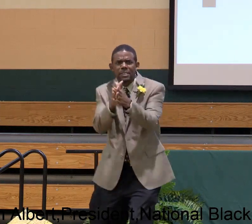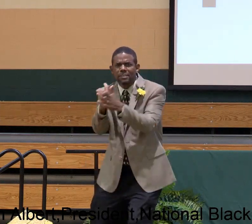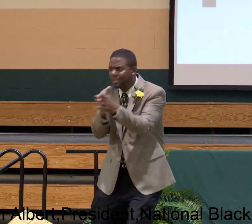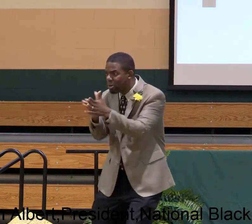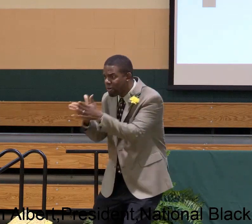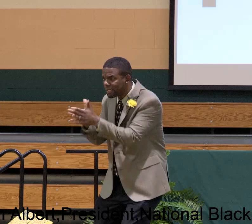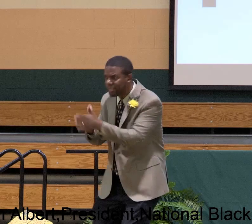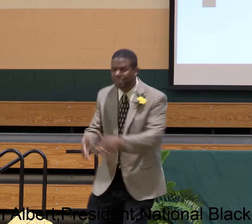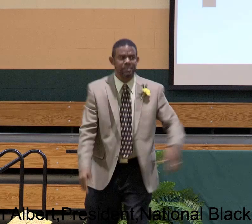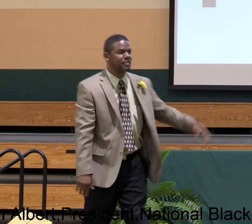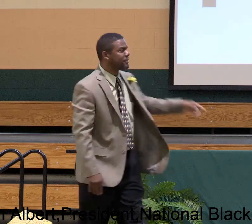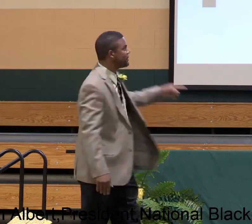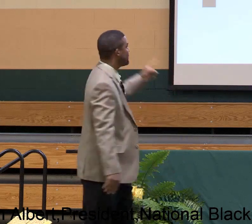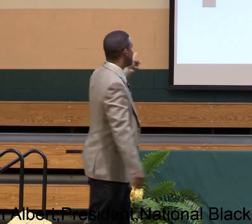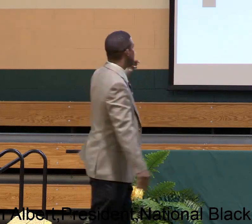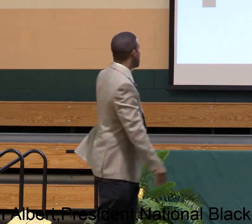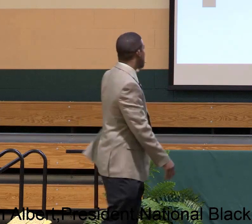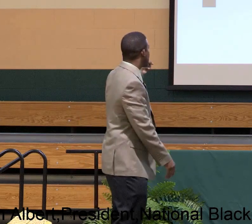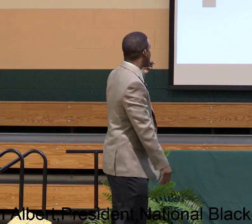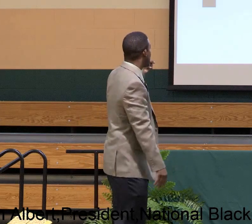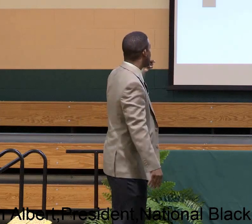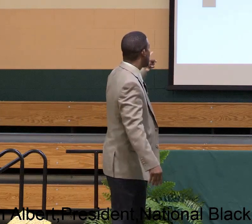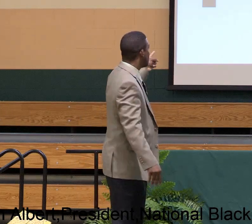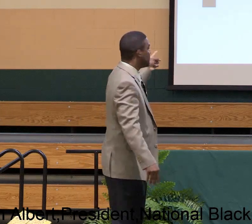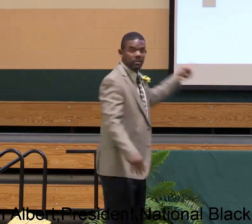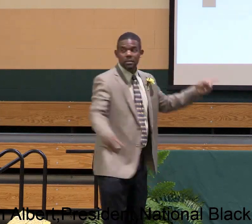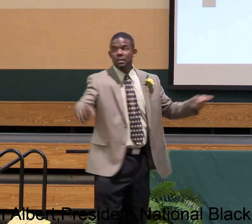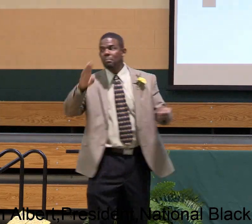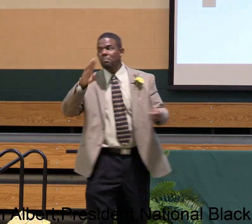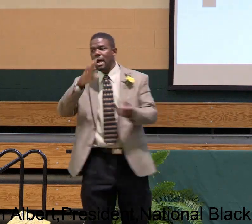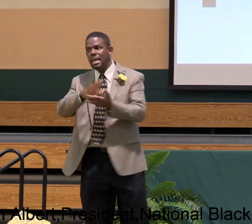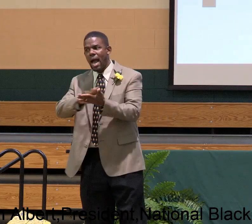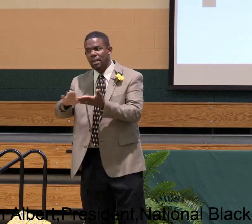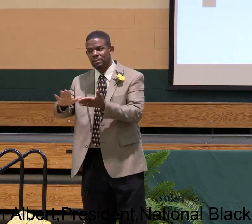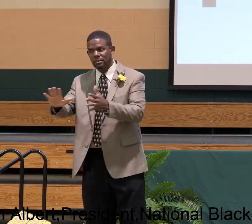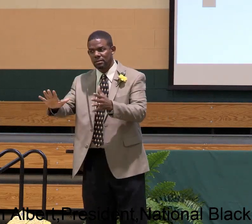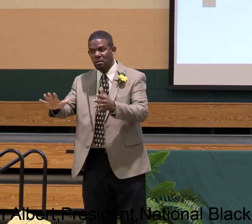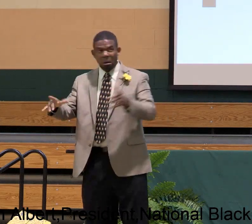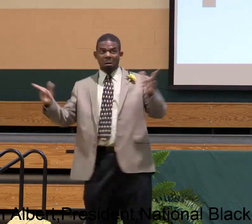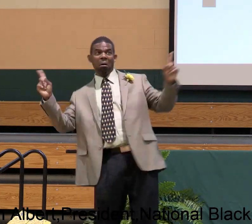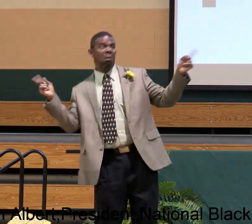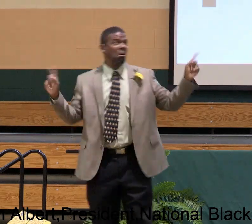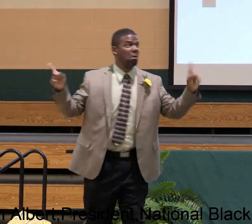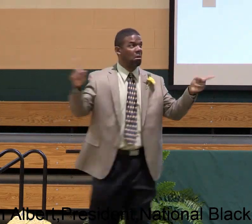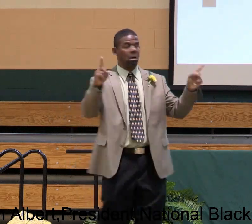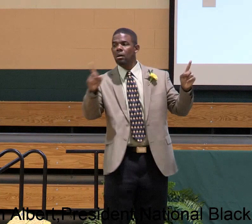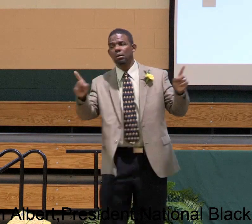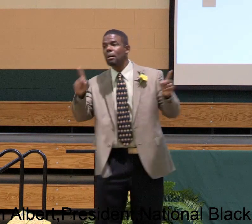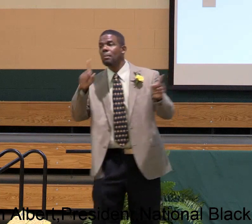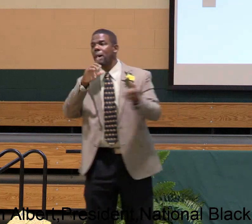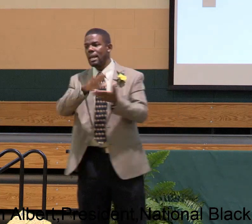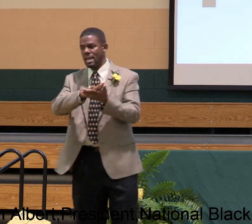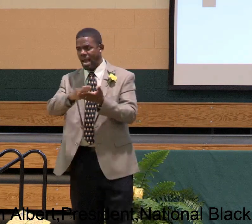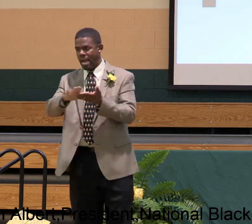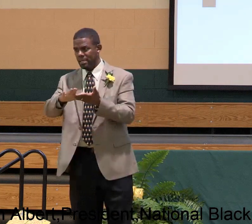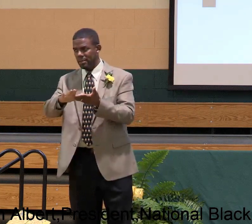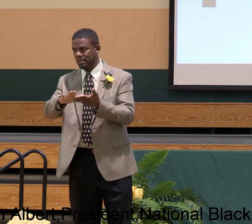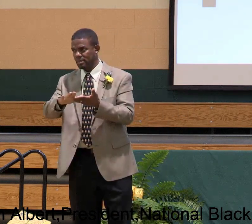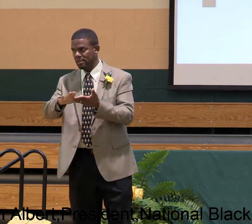How do you find the path to motivation? Remain motivated. Be nice. Don't give sass. Don't give